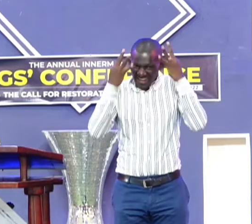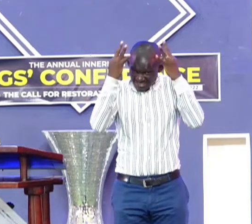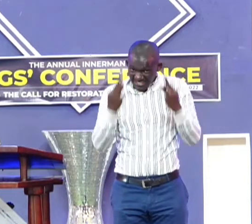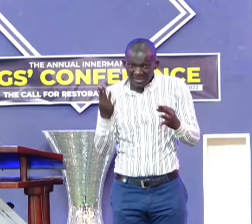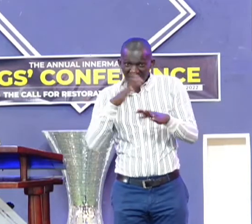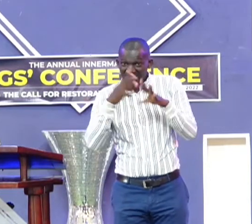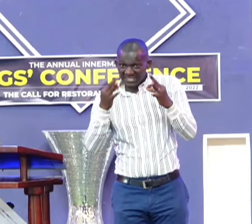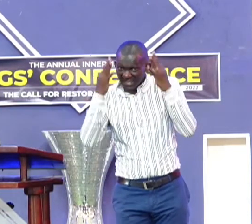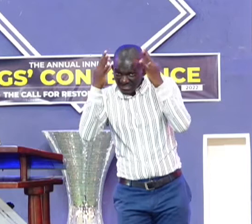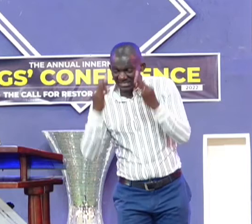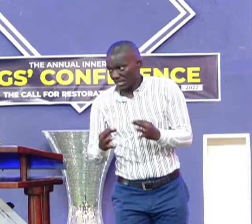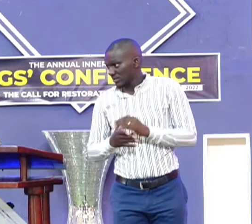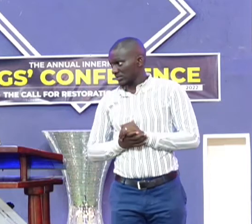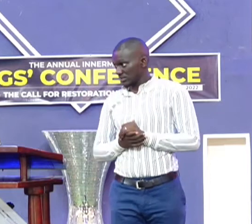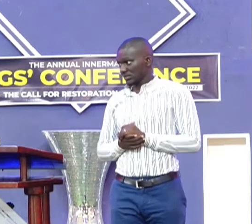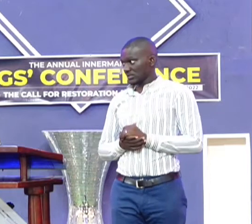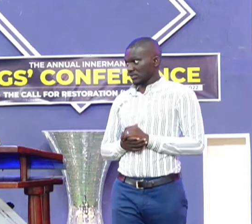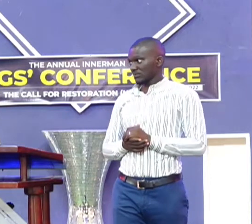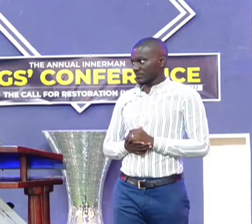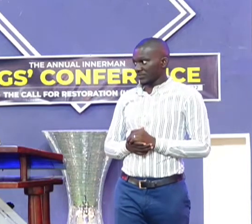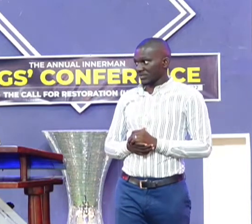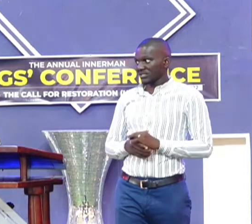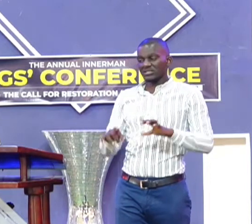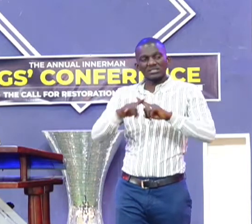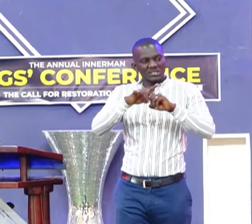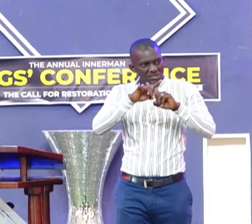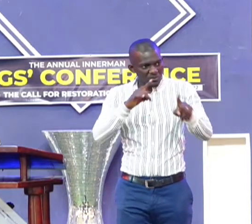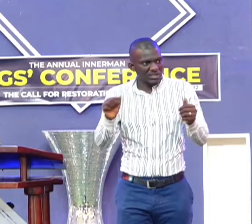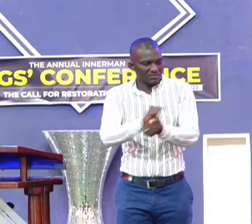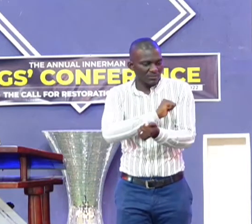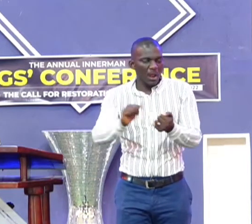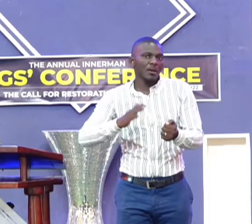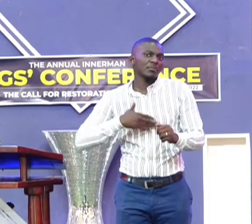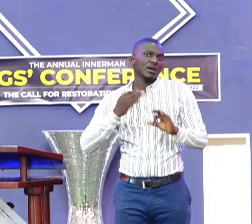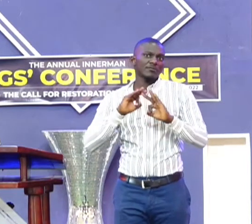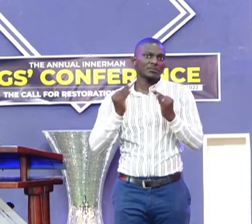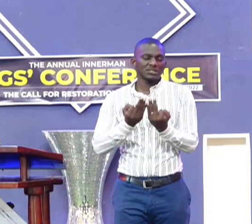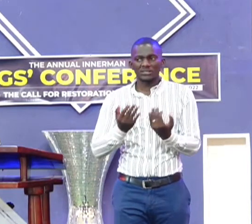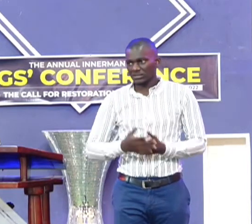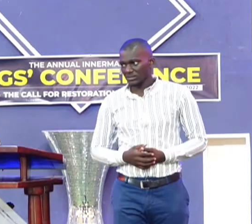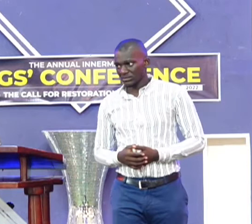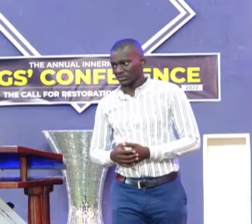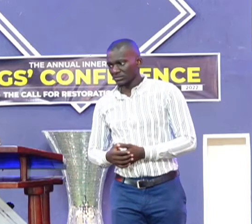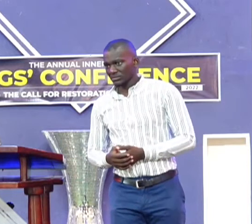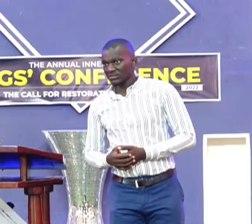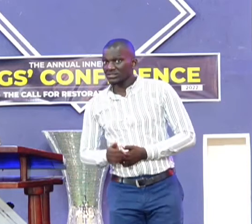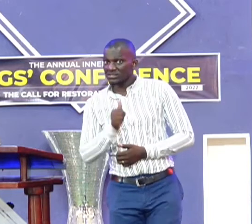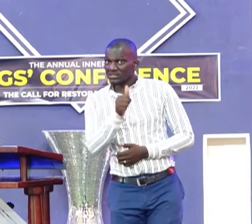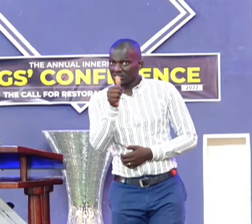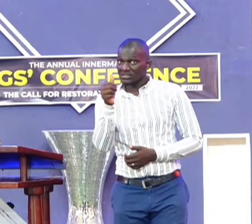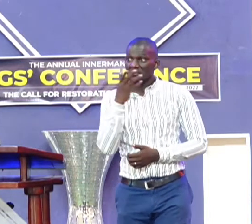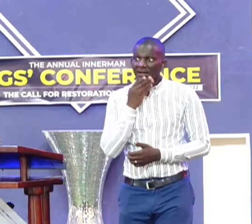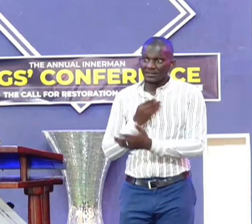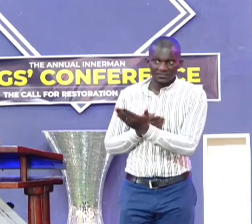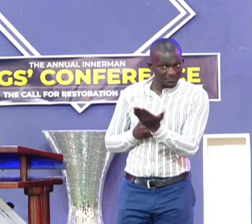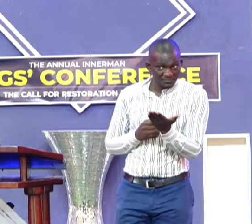without patience, and whatever I decide is wrong, it will destroy my family. Each and